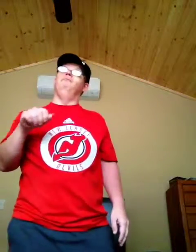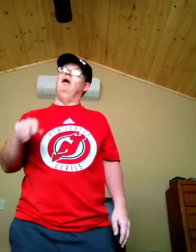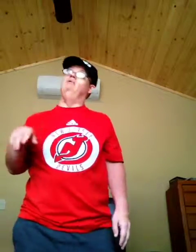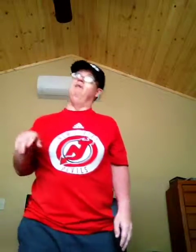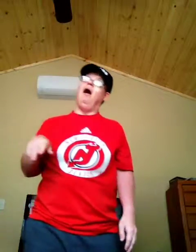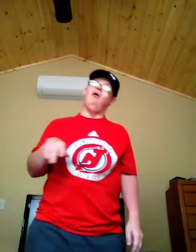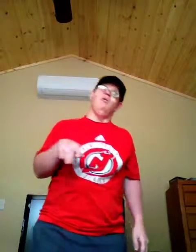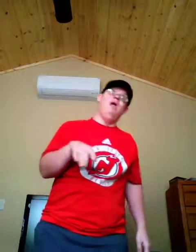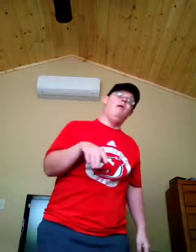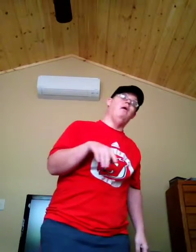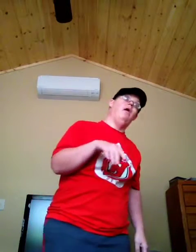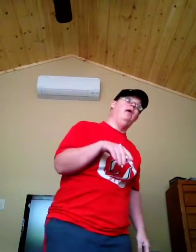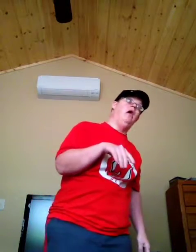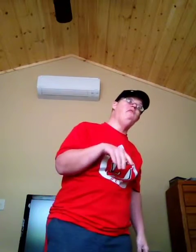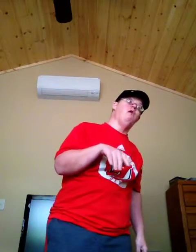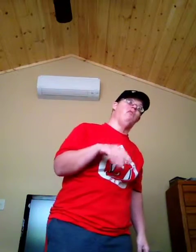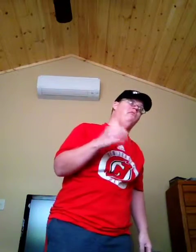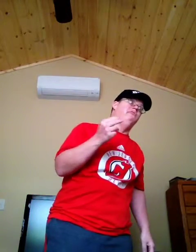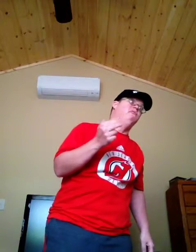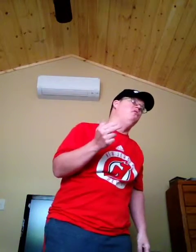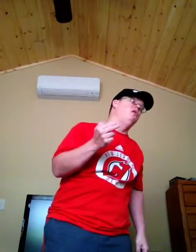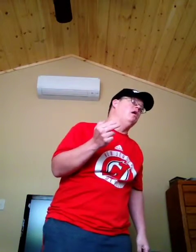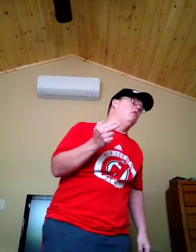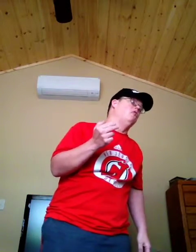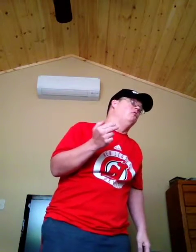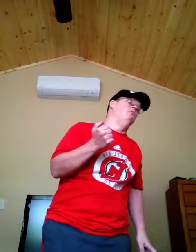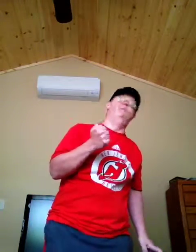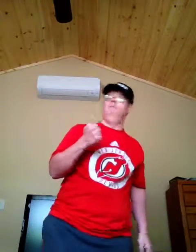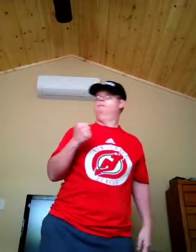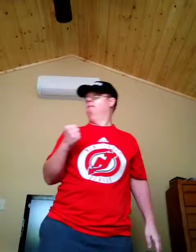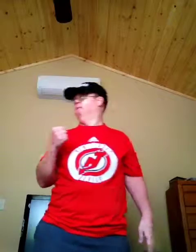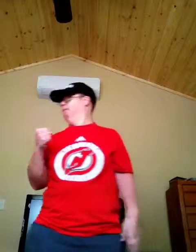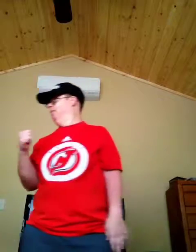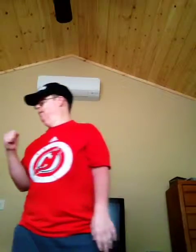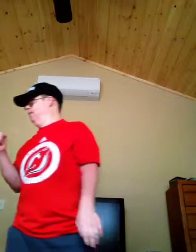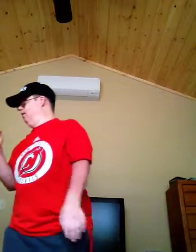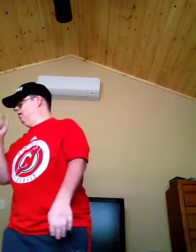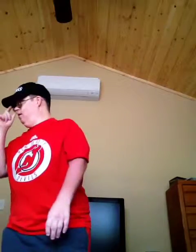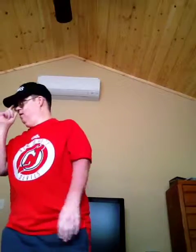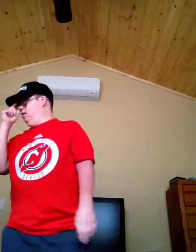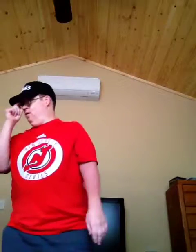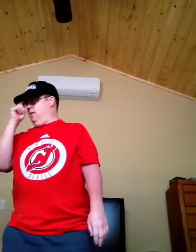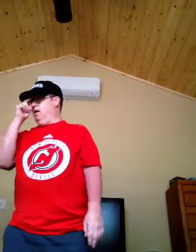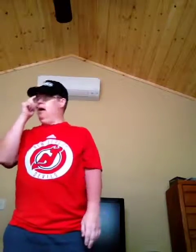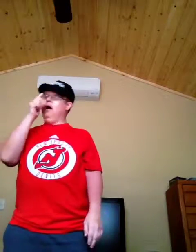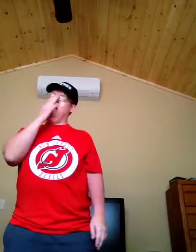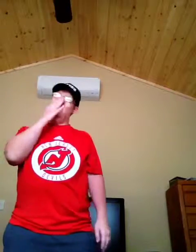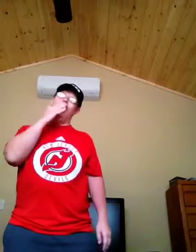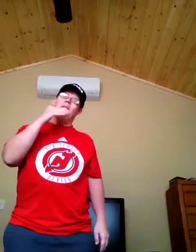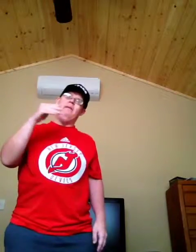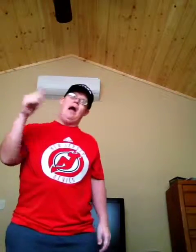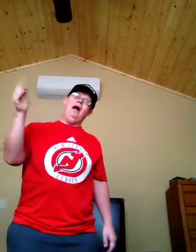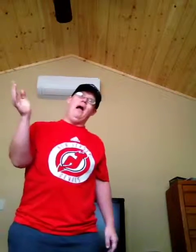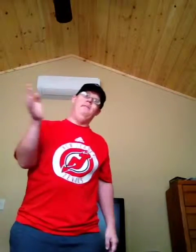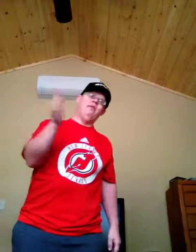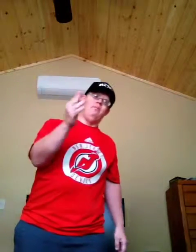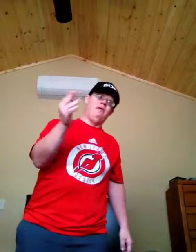I forgot his name, but he gave us 3 tickets. I met the